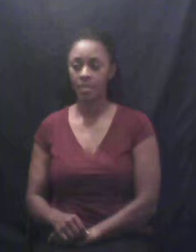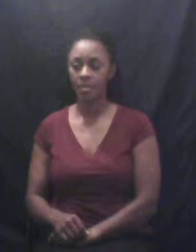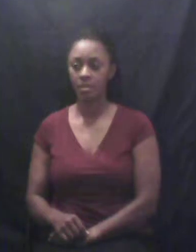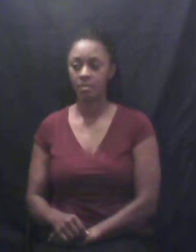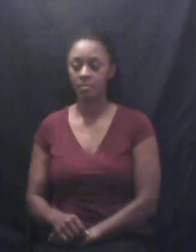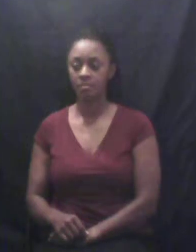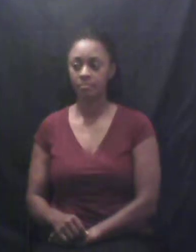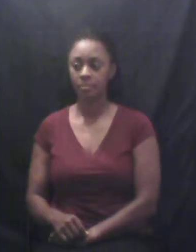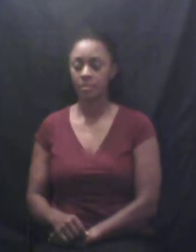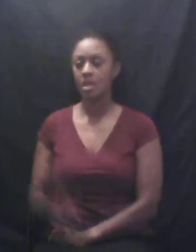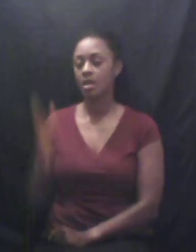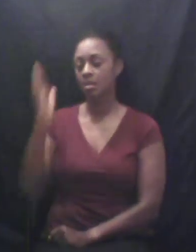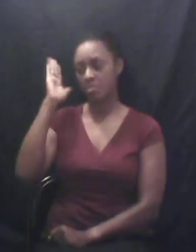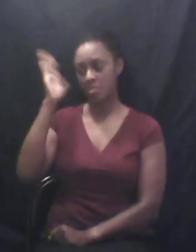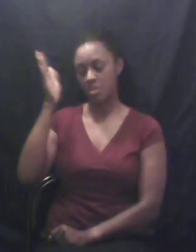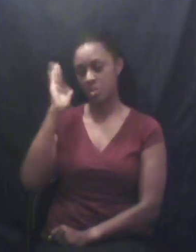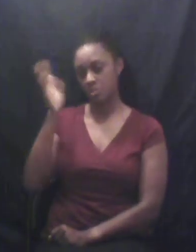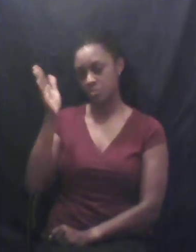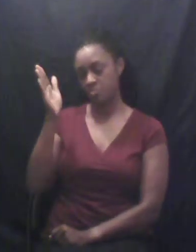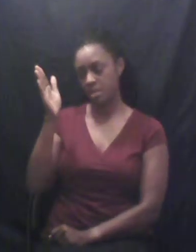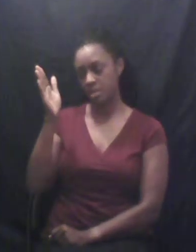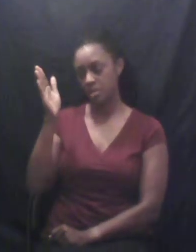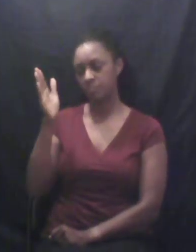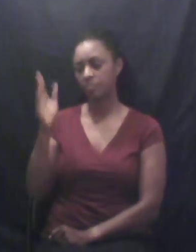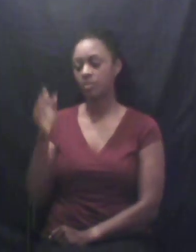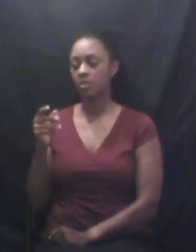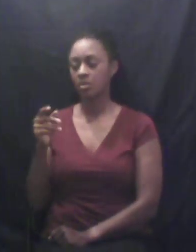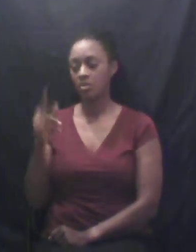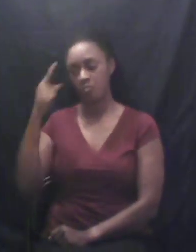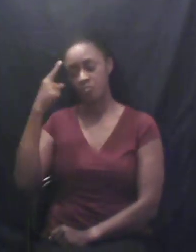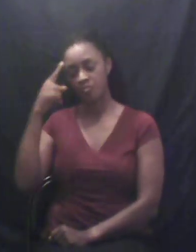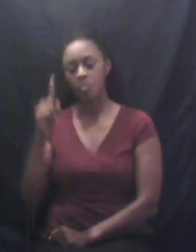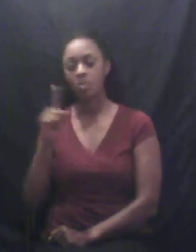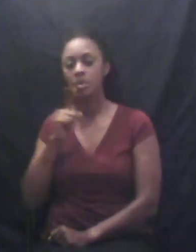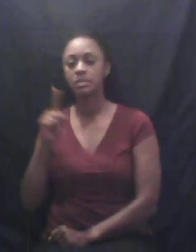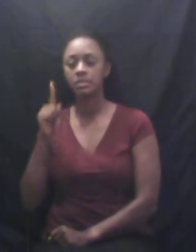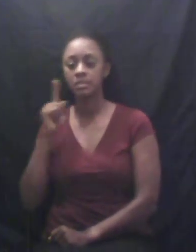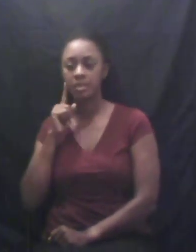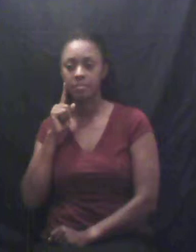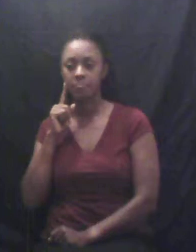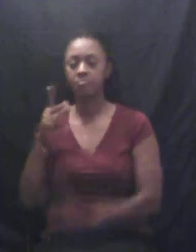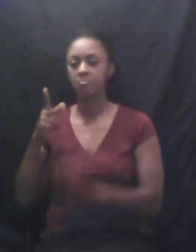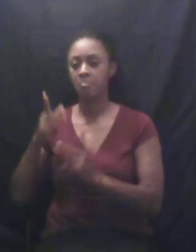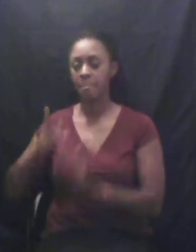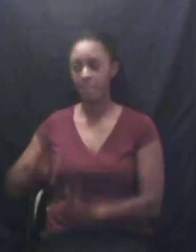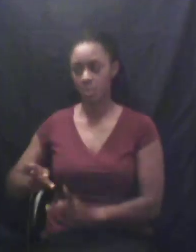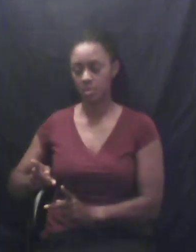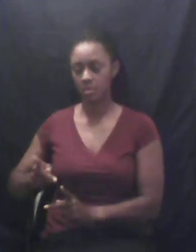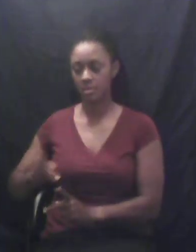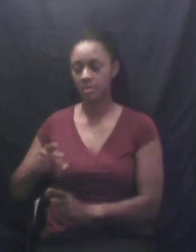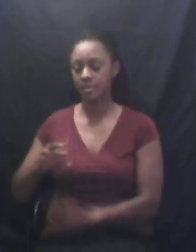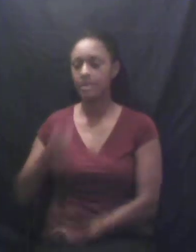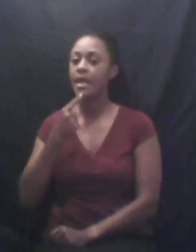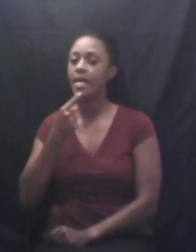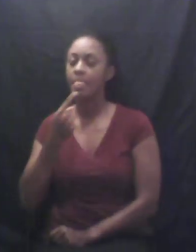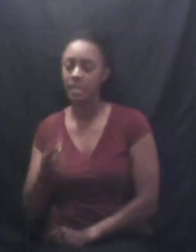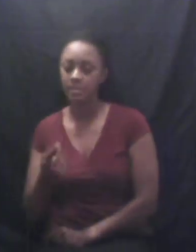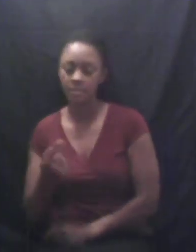speech and mouth movements of the person who is deaf or hard of hearing.